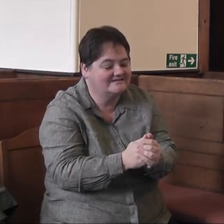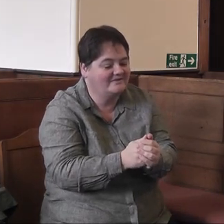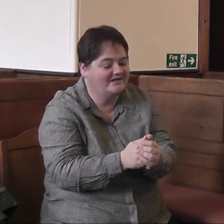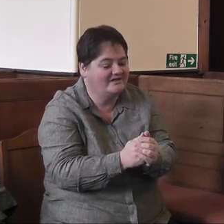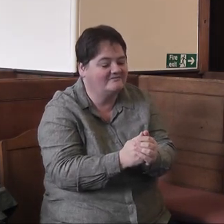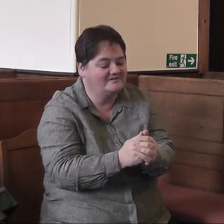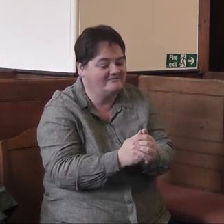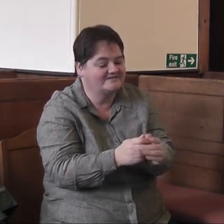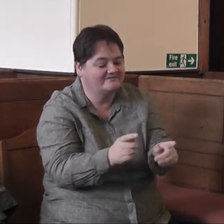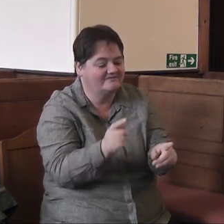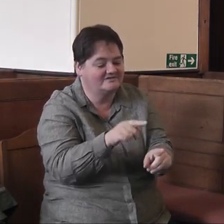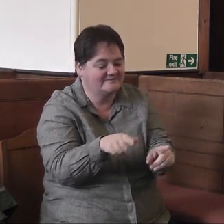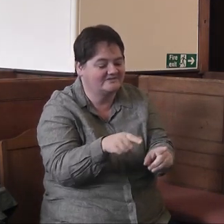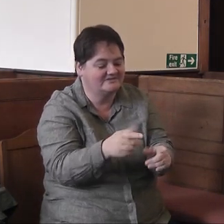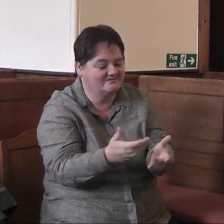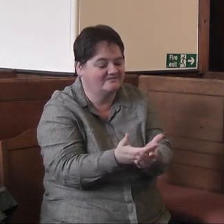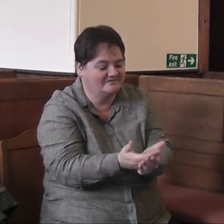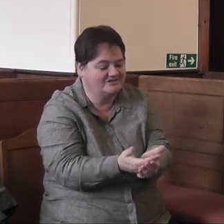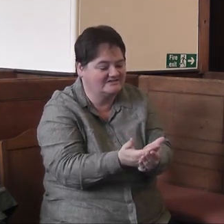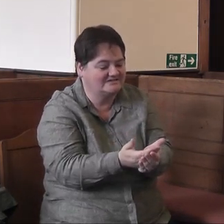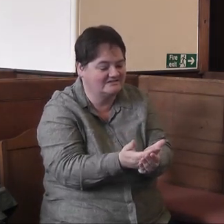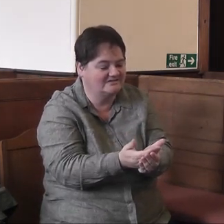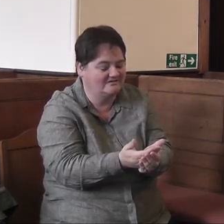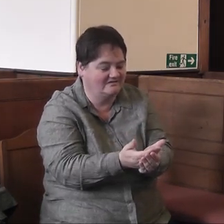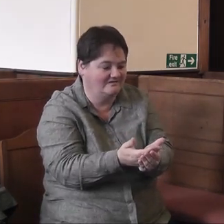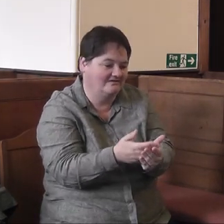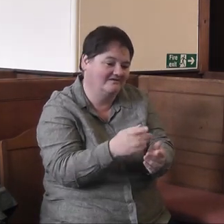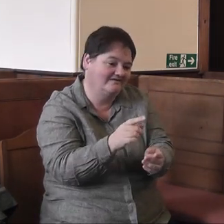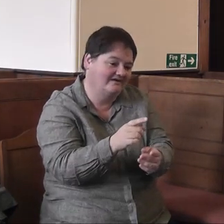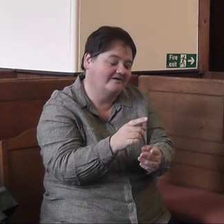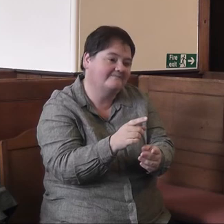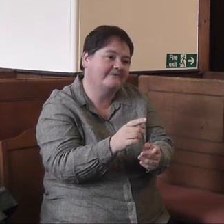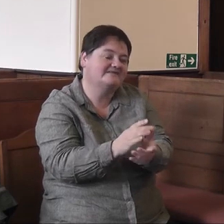sleeping in heavenly rest, refers back to Jesus. So,